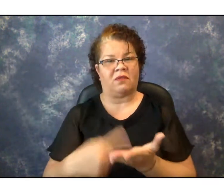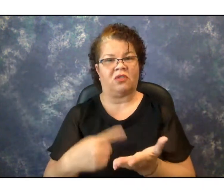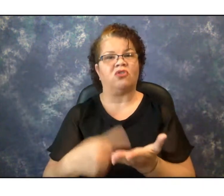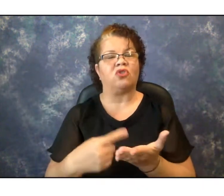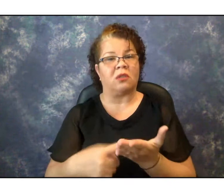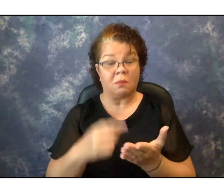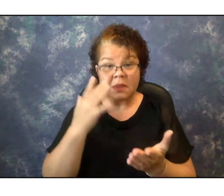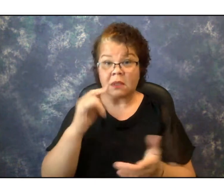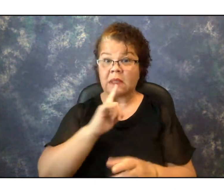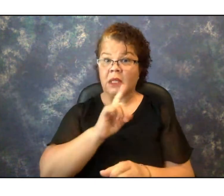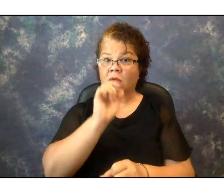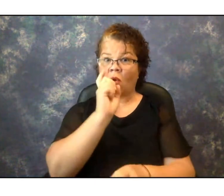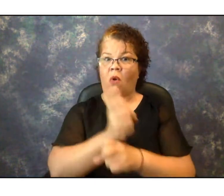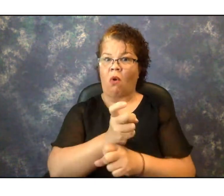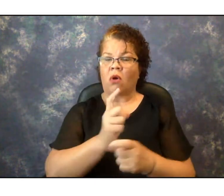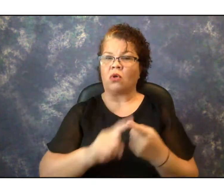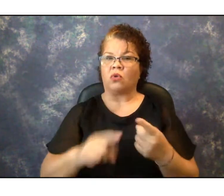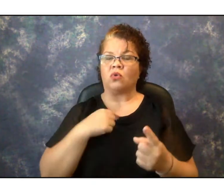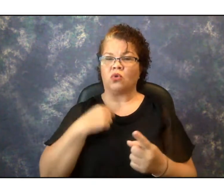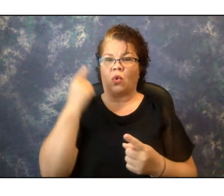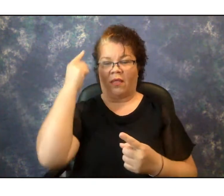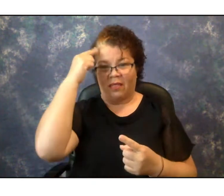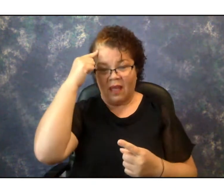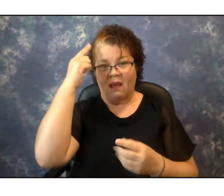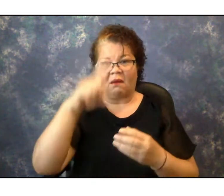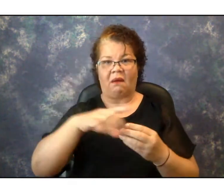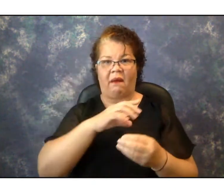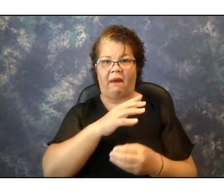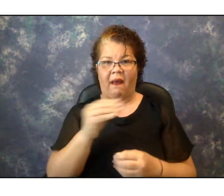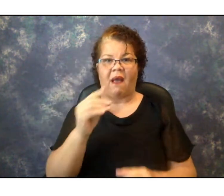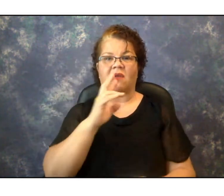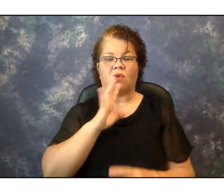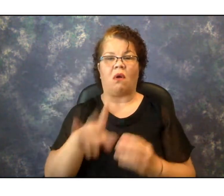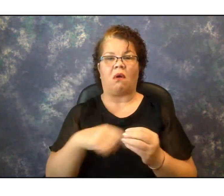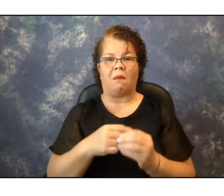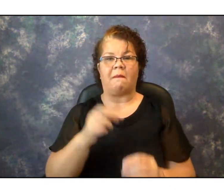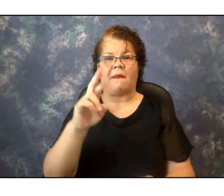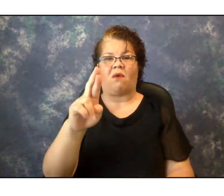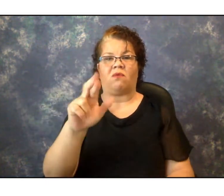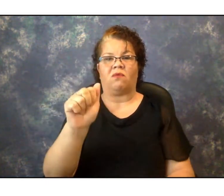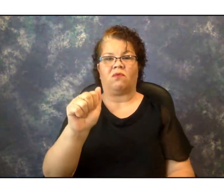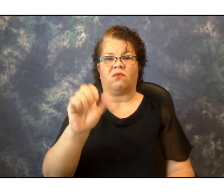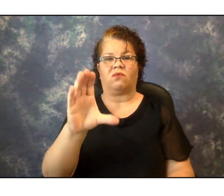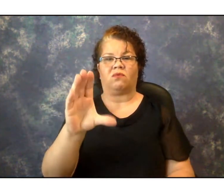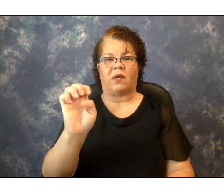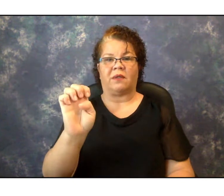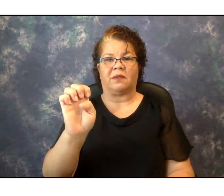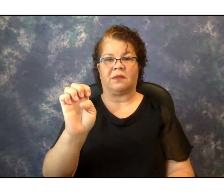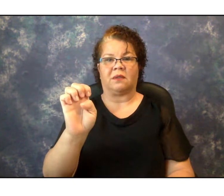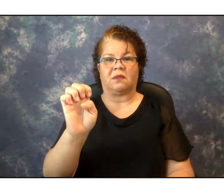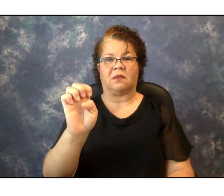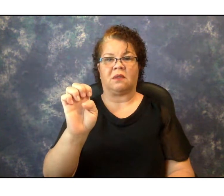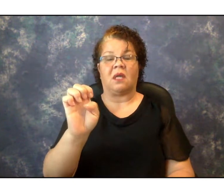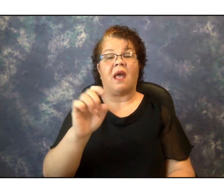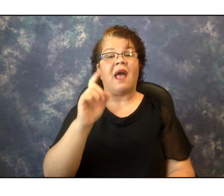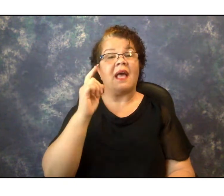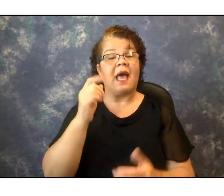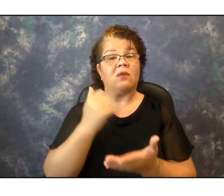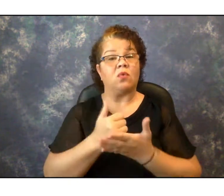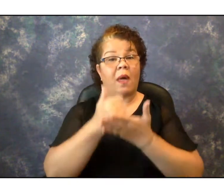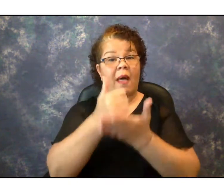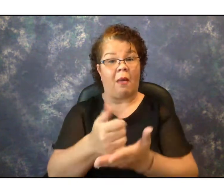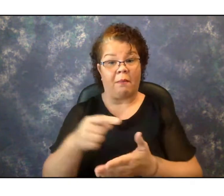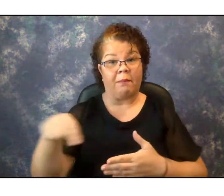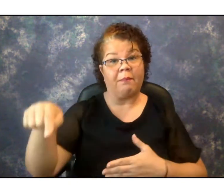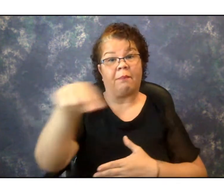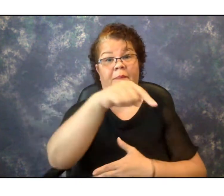race, and also to get them to understand that what we do in Black studies is about the